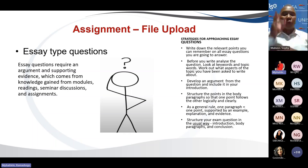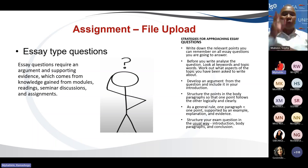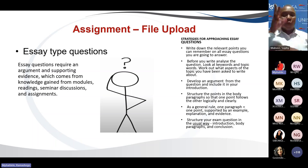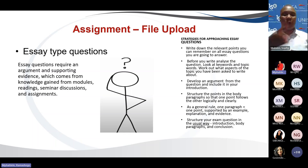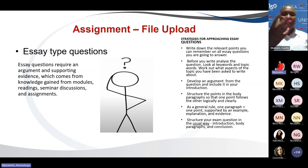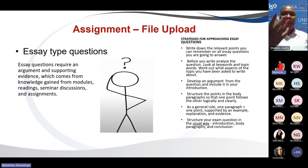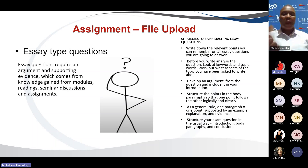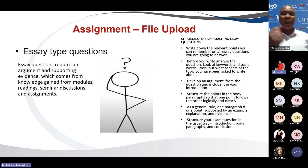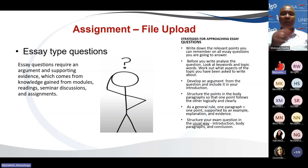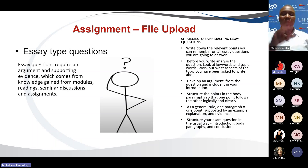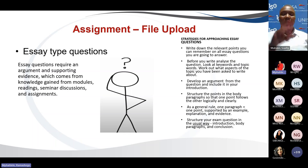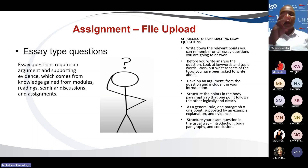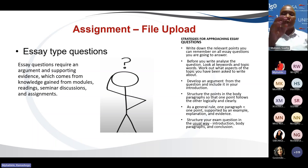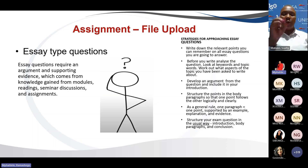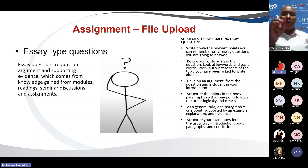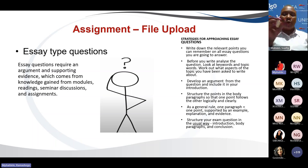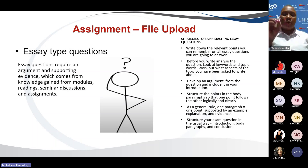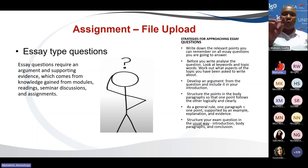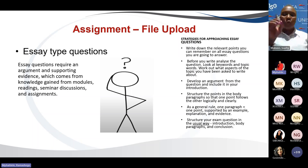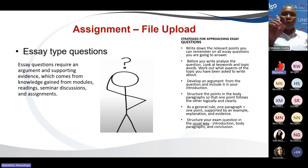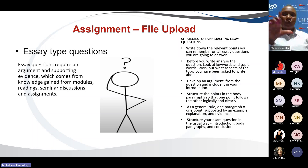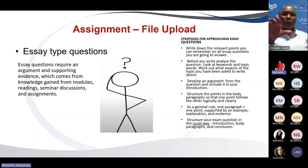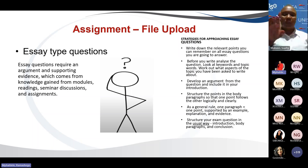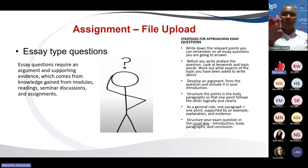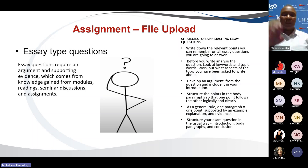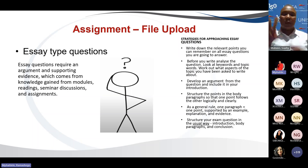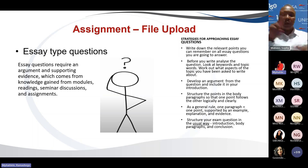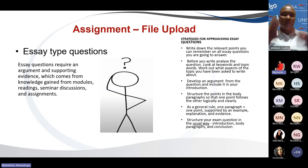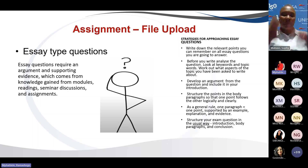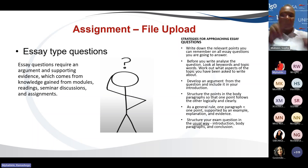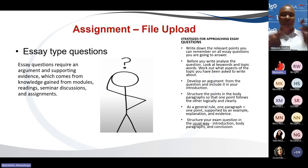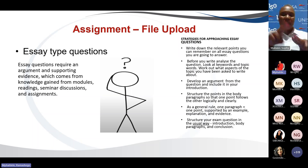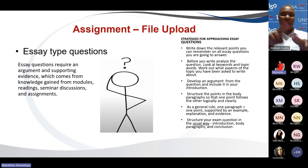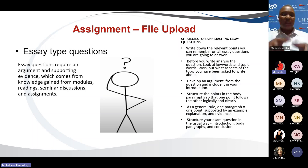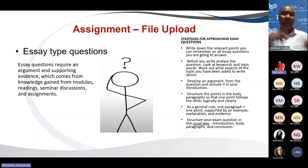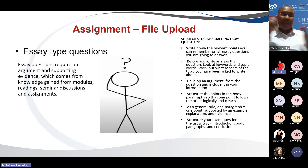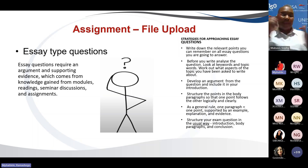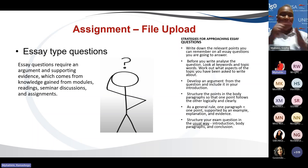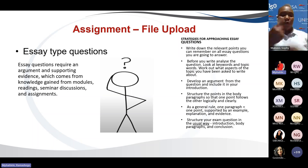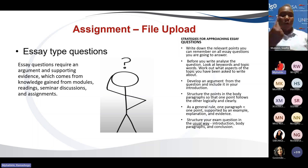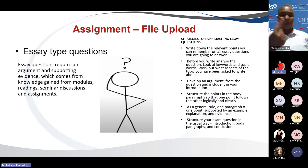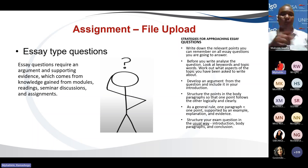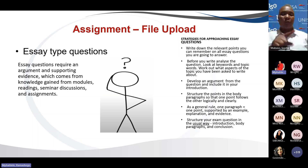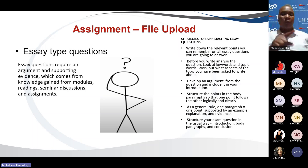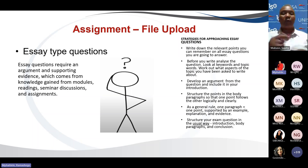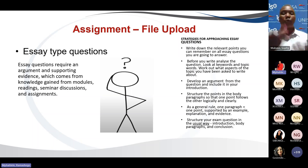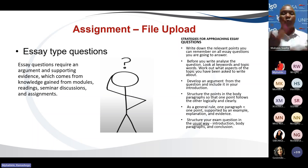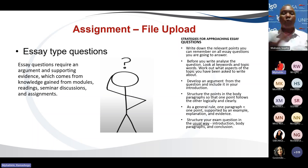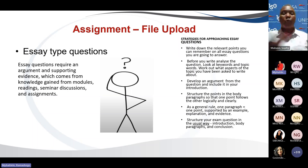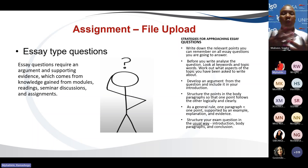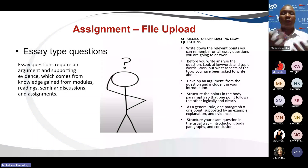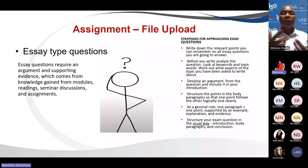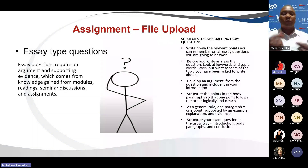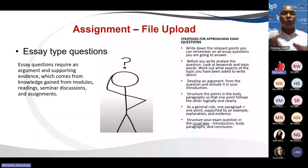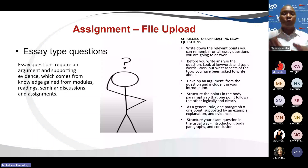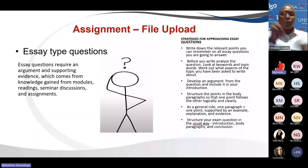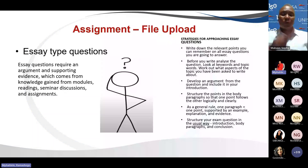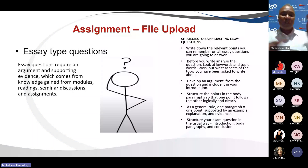a Moodle proctoring. So with this one, this is where you're going to be